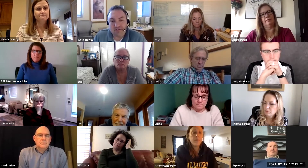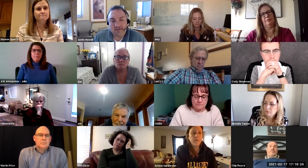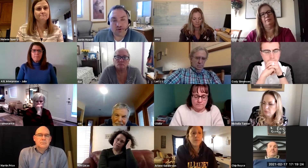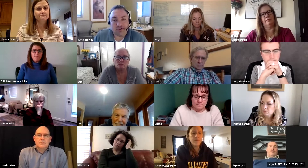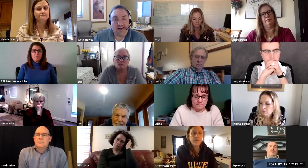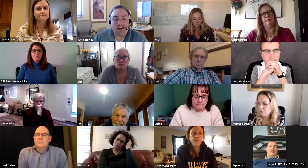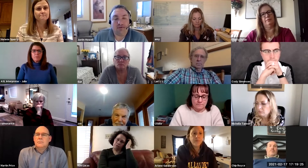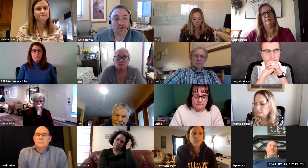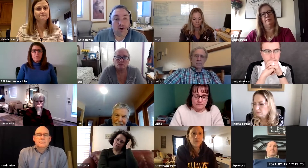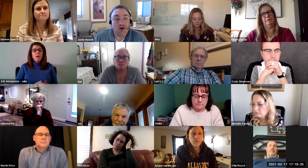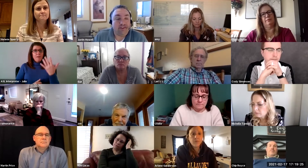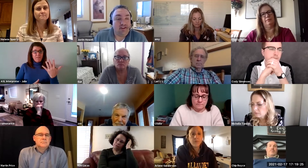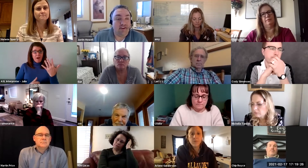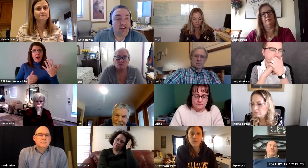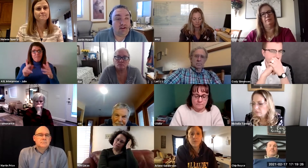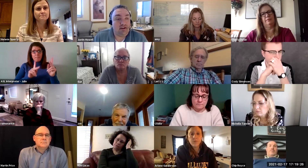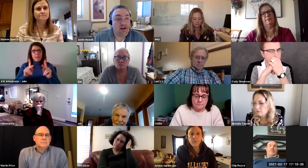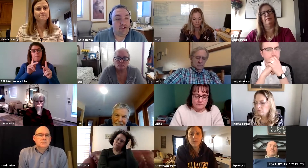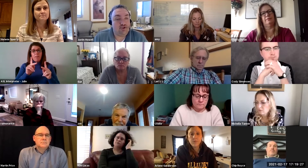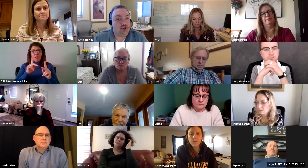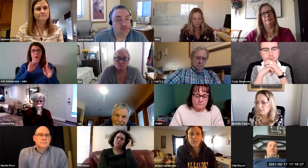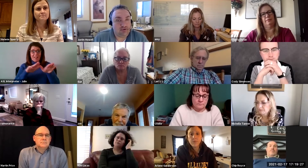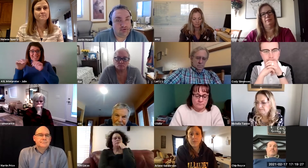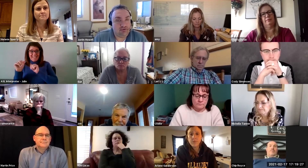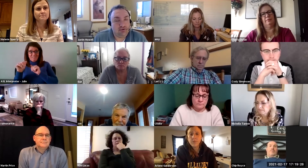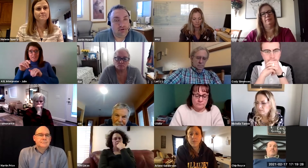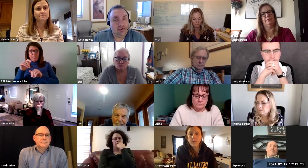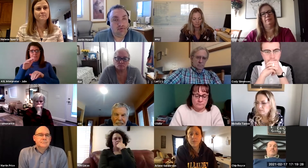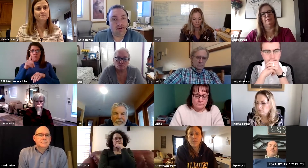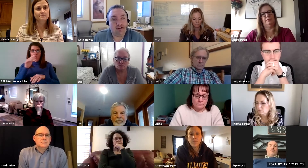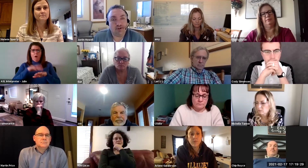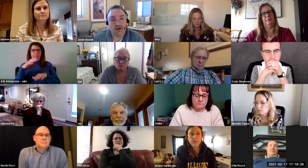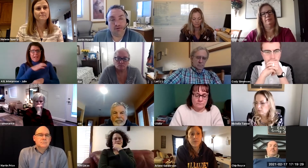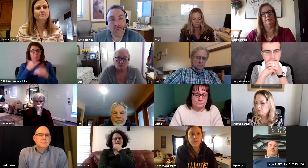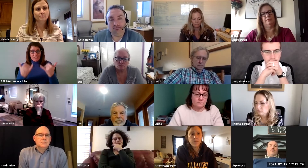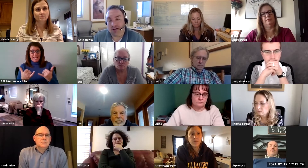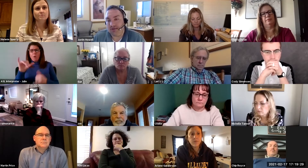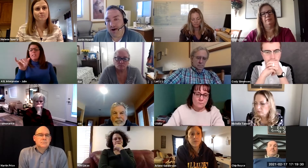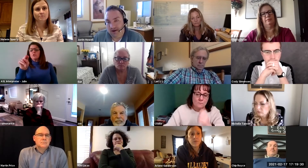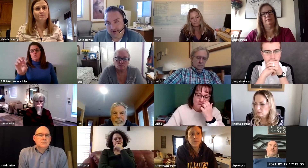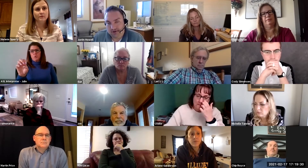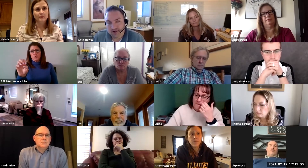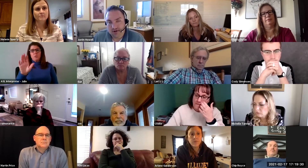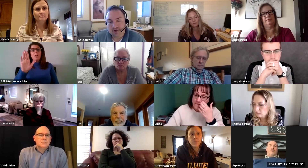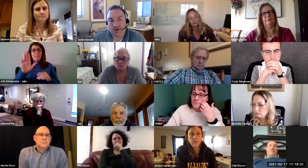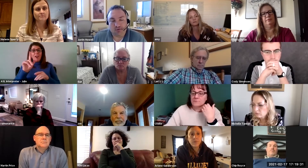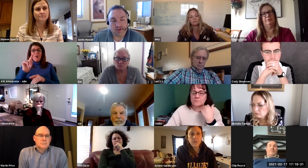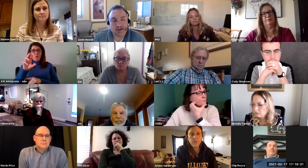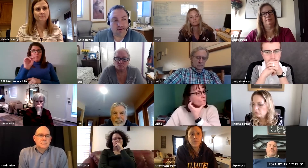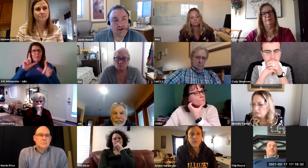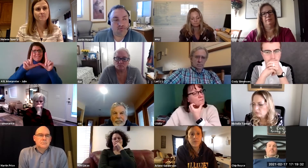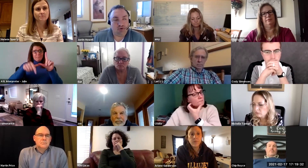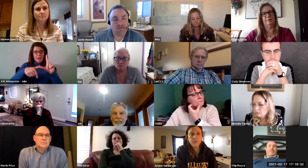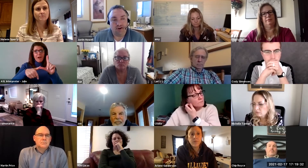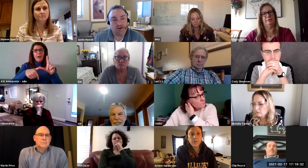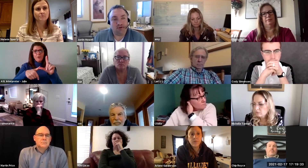5 individuals on the council are leaving in June when their term expires. So it will need